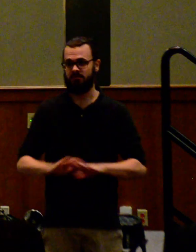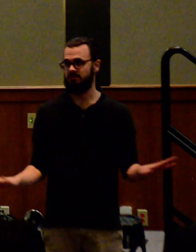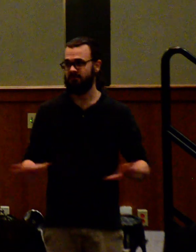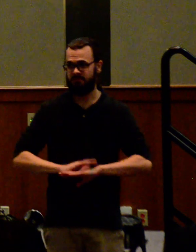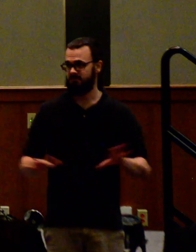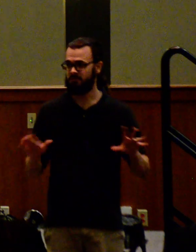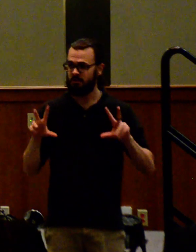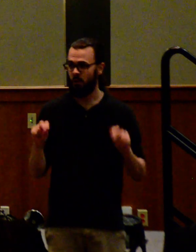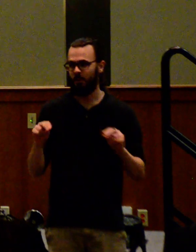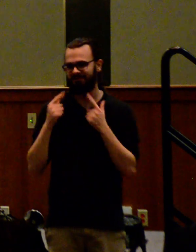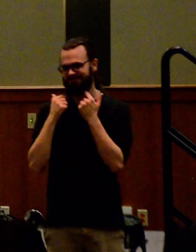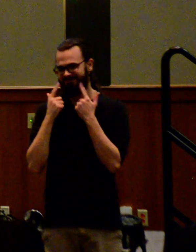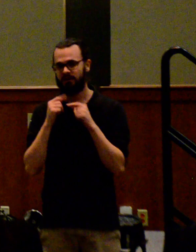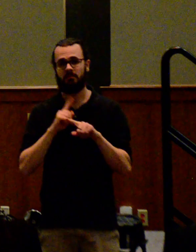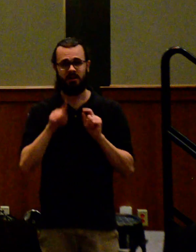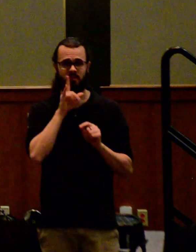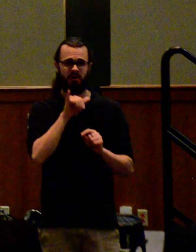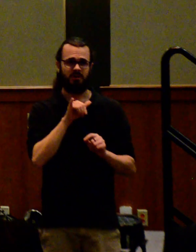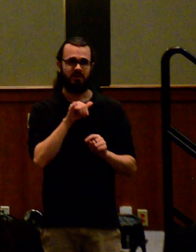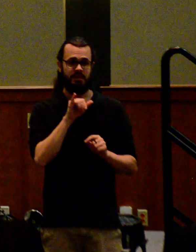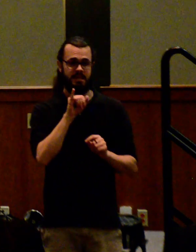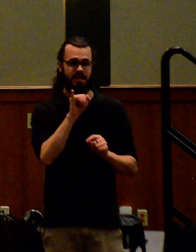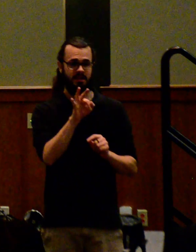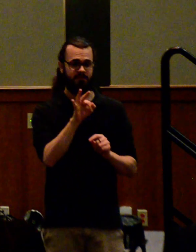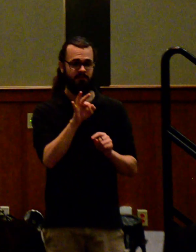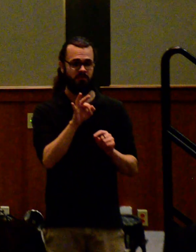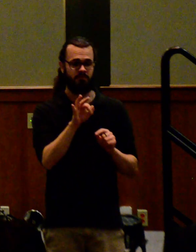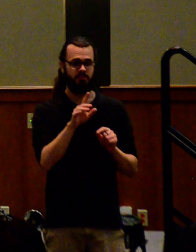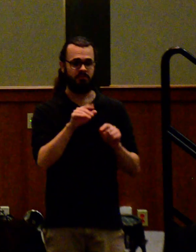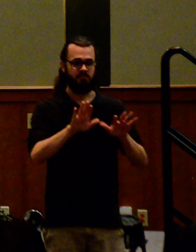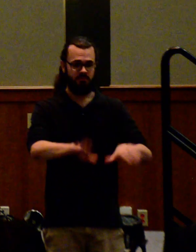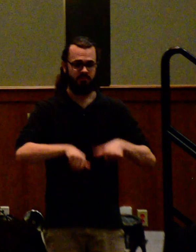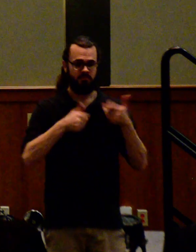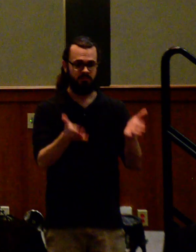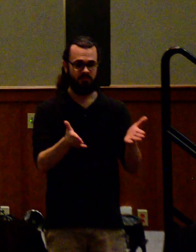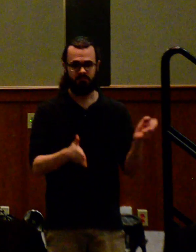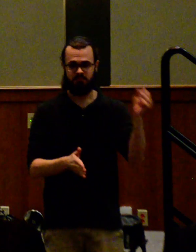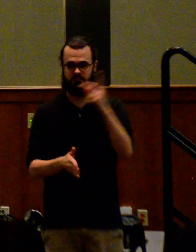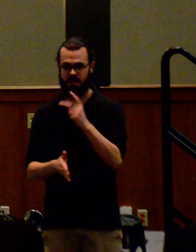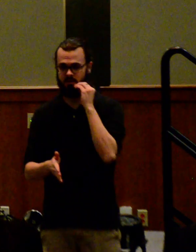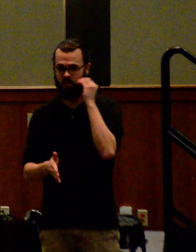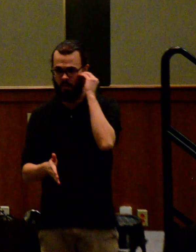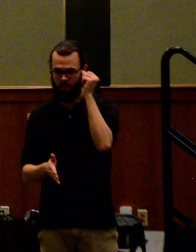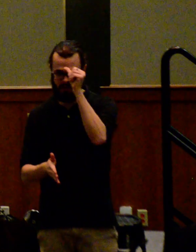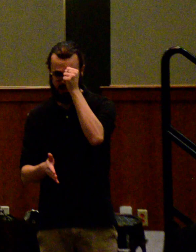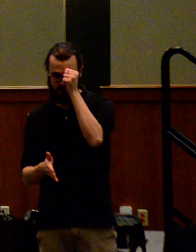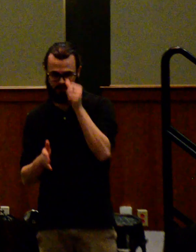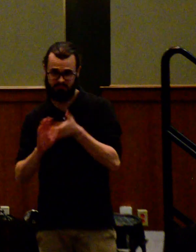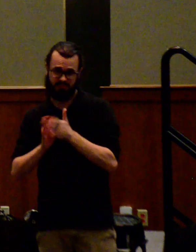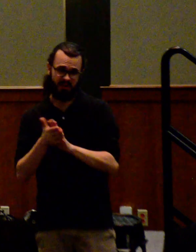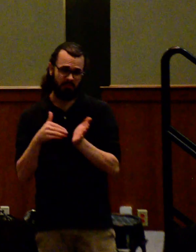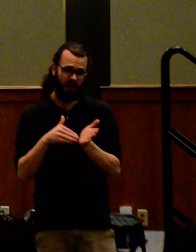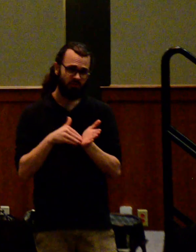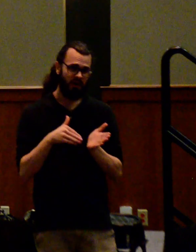Personally, I don't think I would have chosen the same path of becoming a doctor if I was still back in India. I don't even know